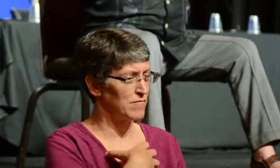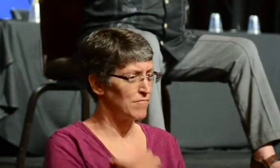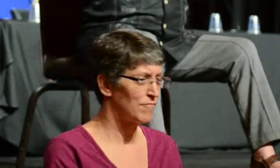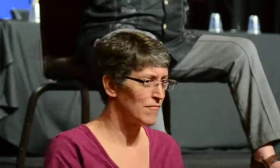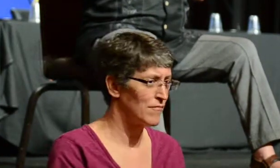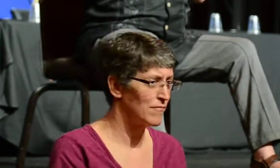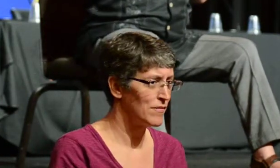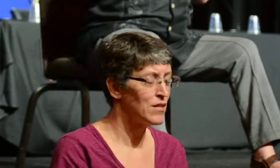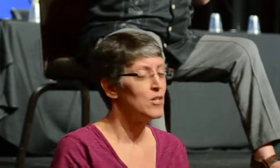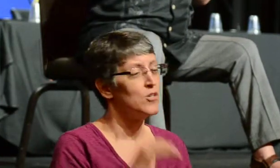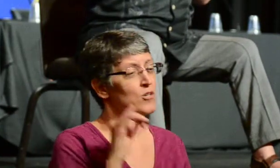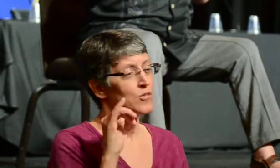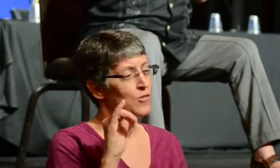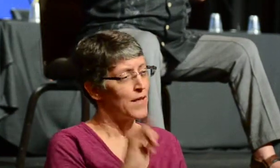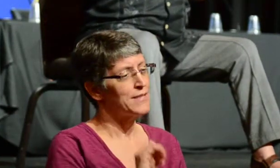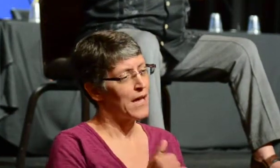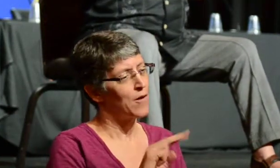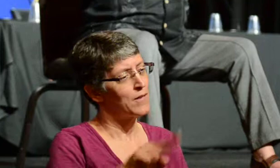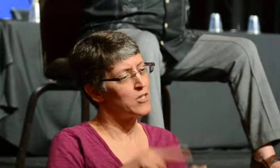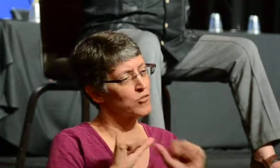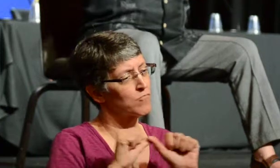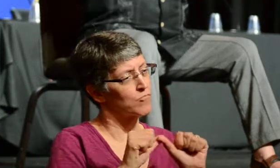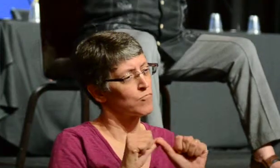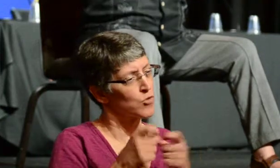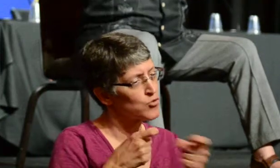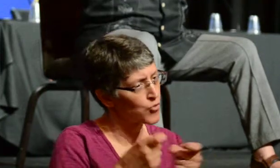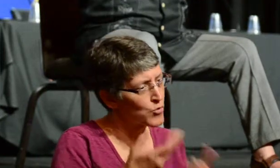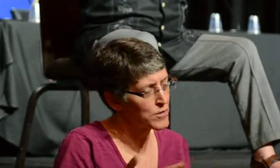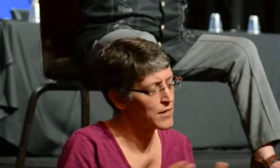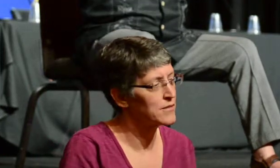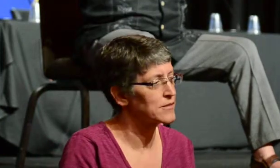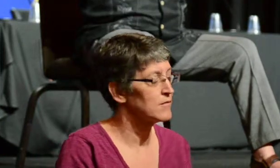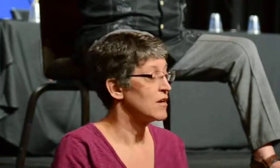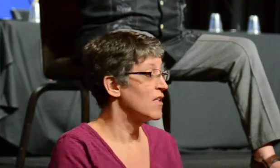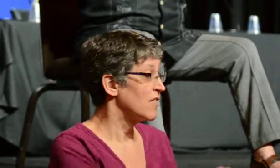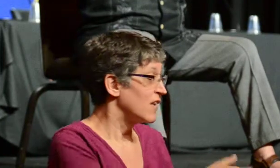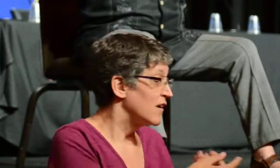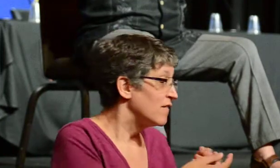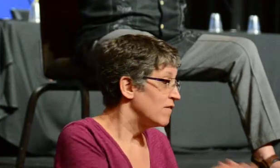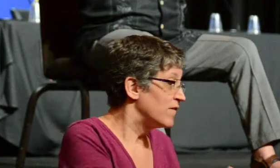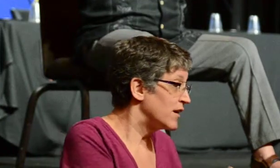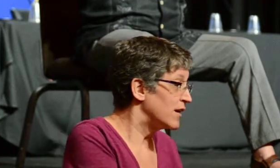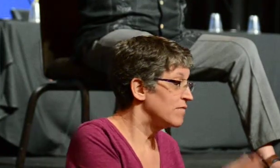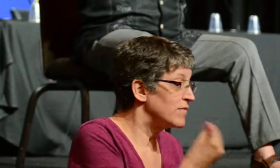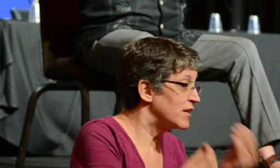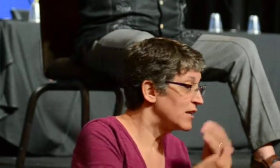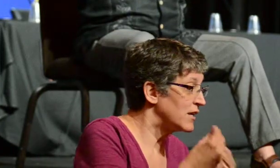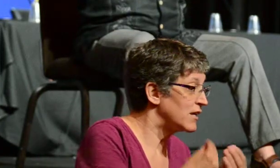this. That's why lemmings go on. They feed, and they've